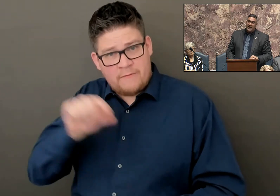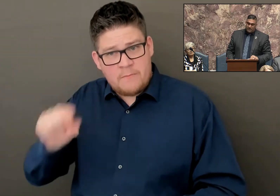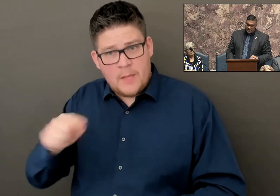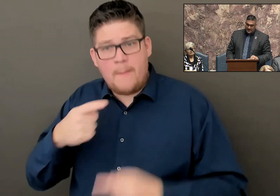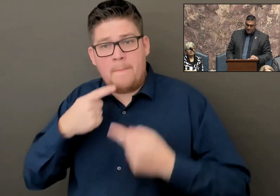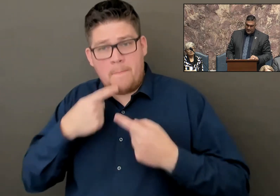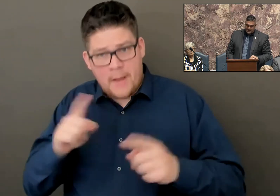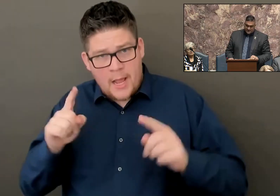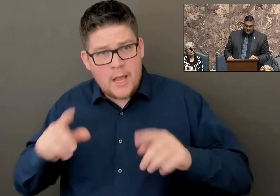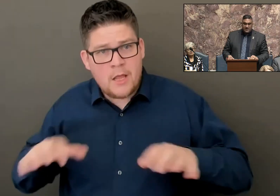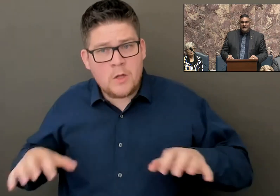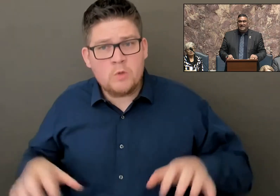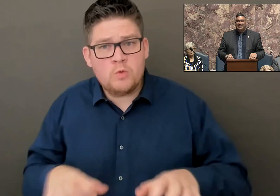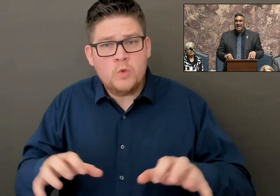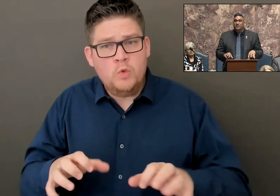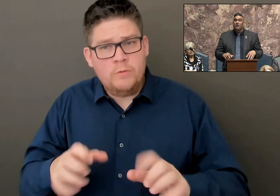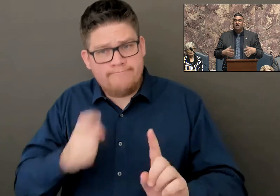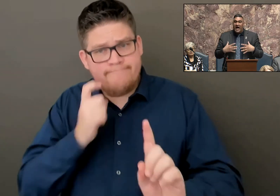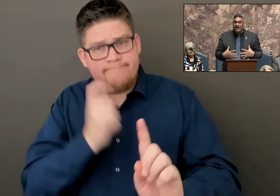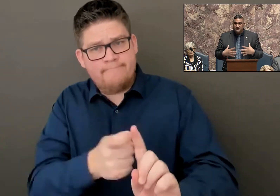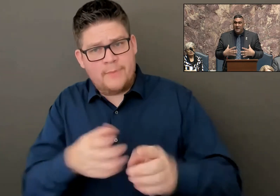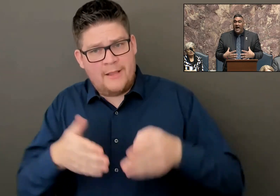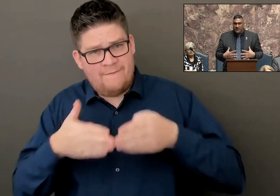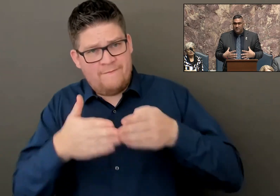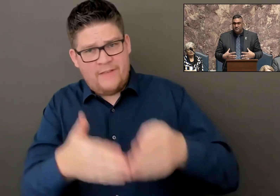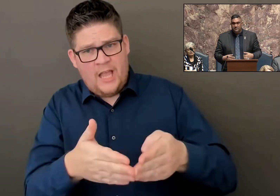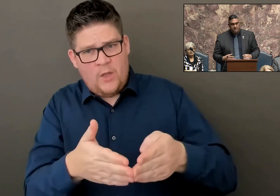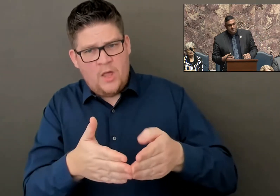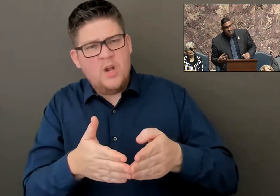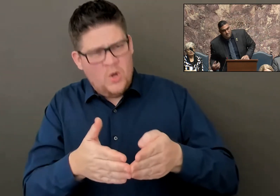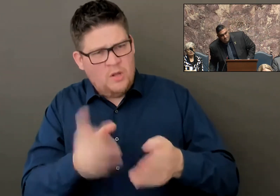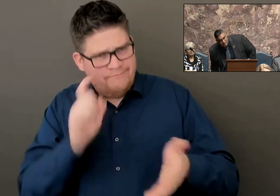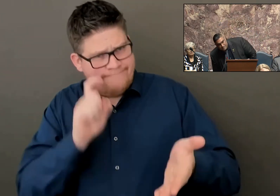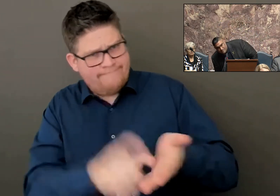Kootenay families and businesses can get their lives back?